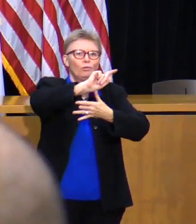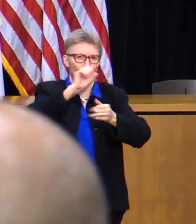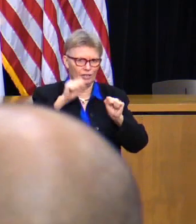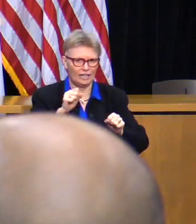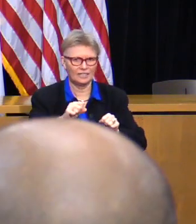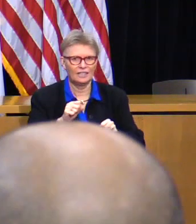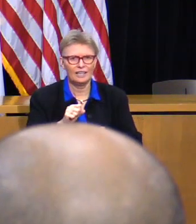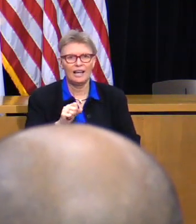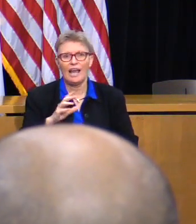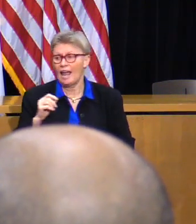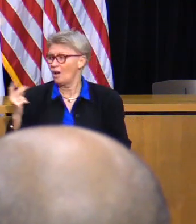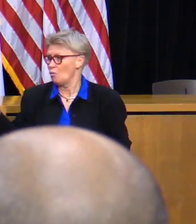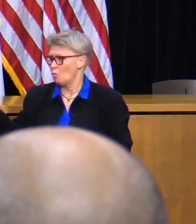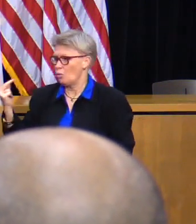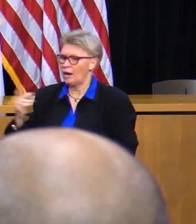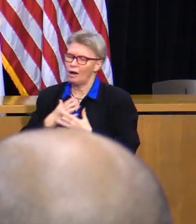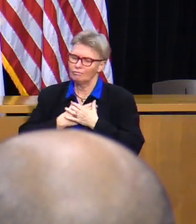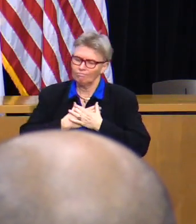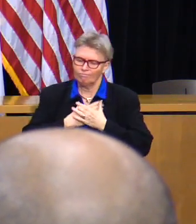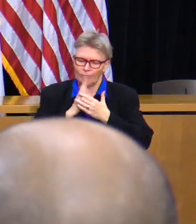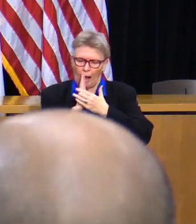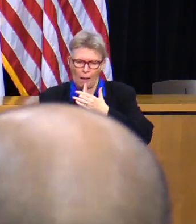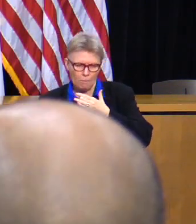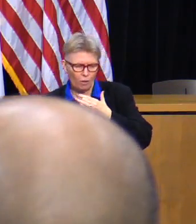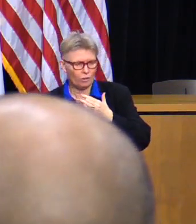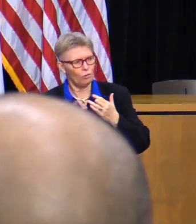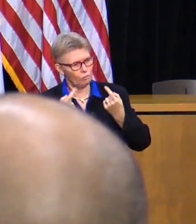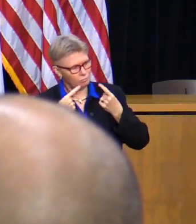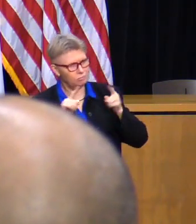for the governor and me to be a part of it.